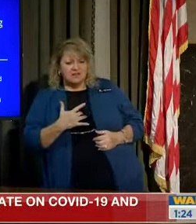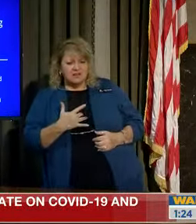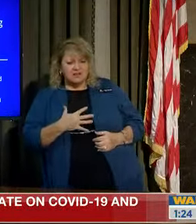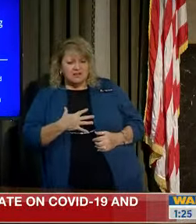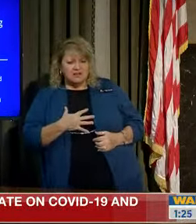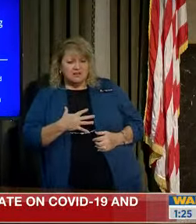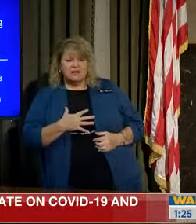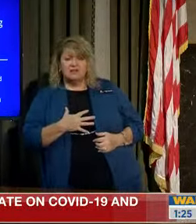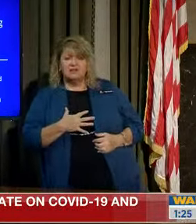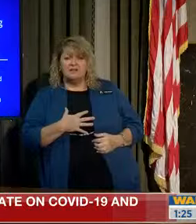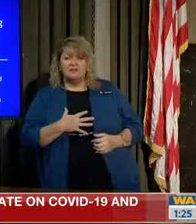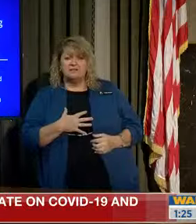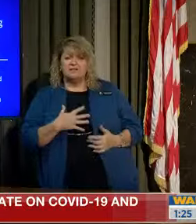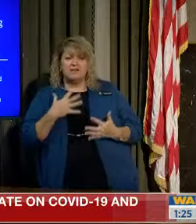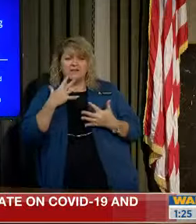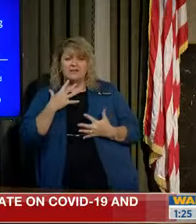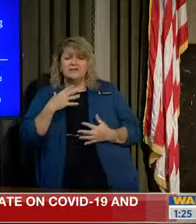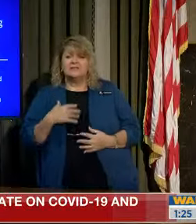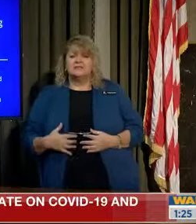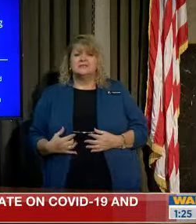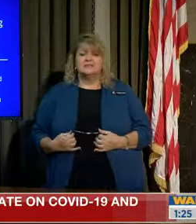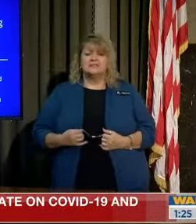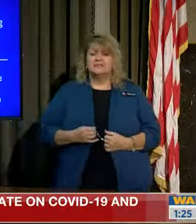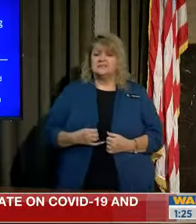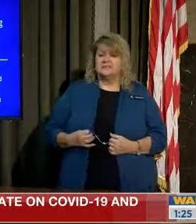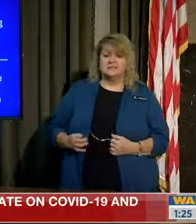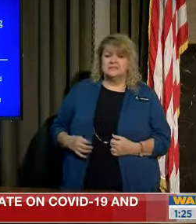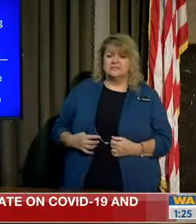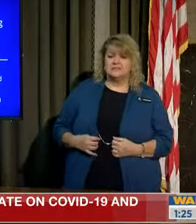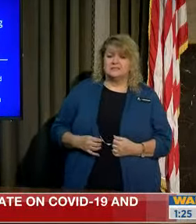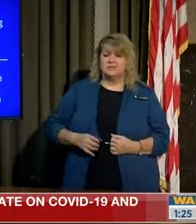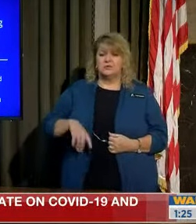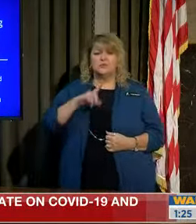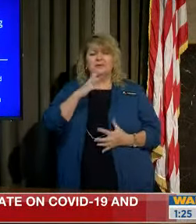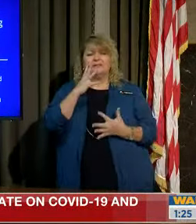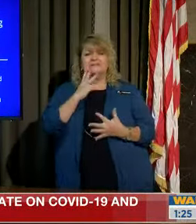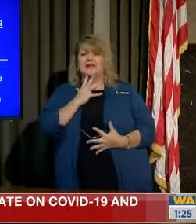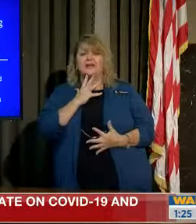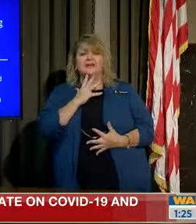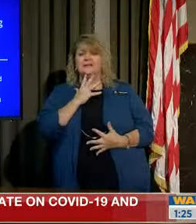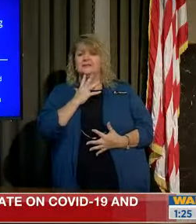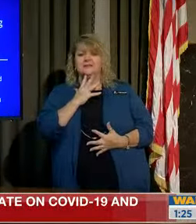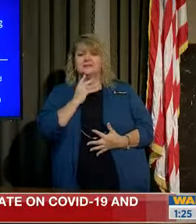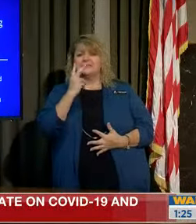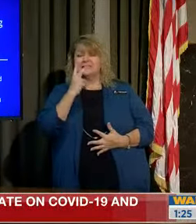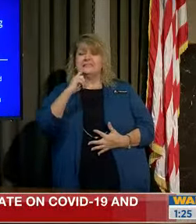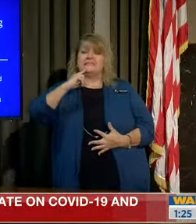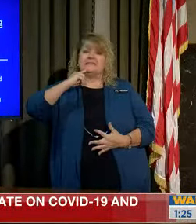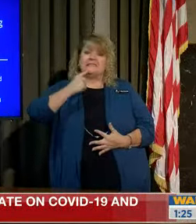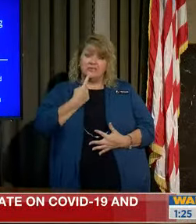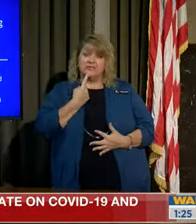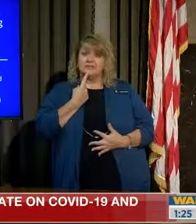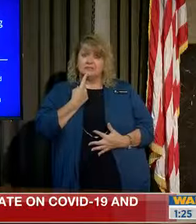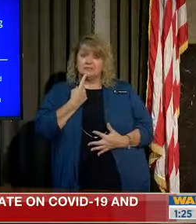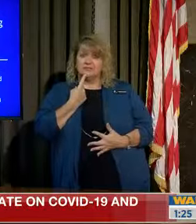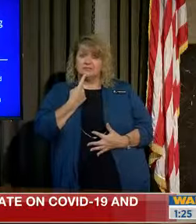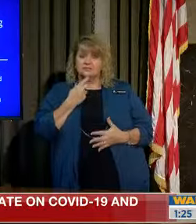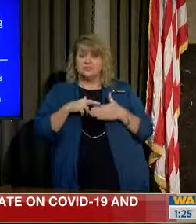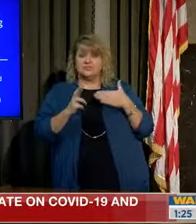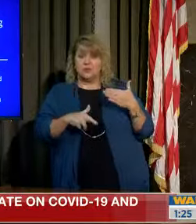frank. There's little that's more sad to see severe health outcomes related